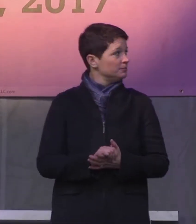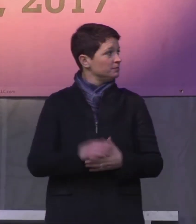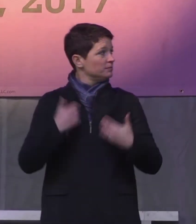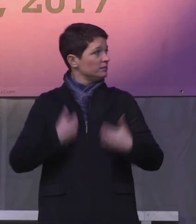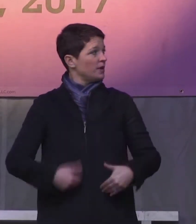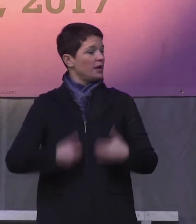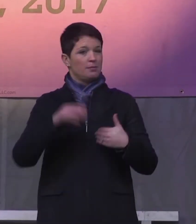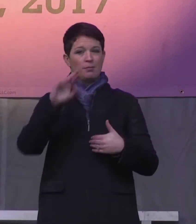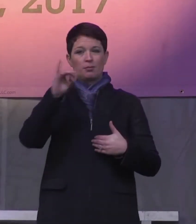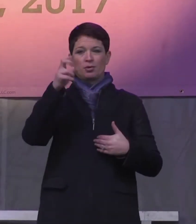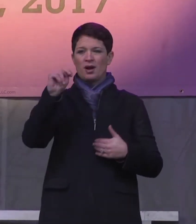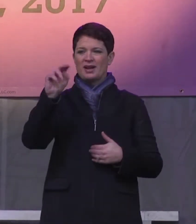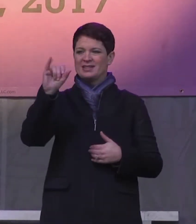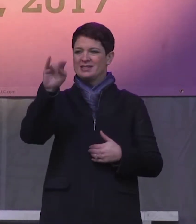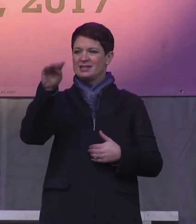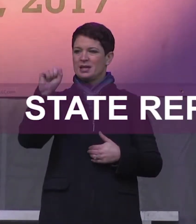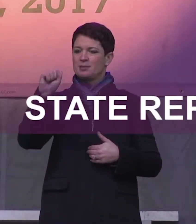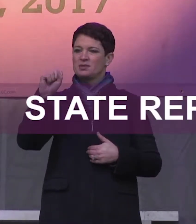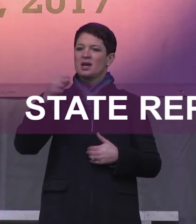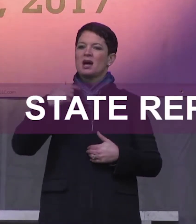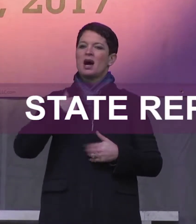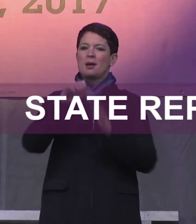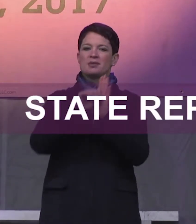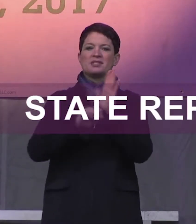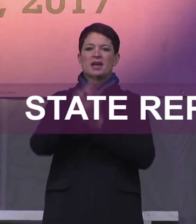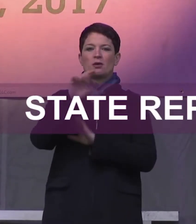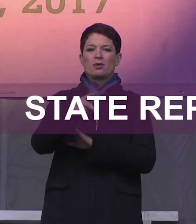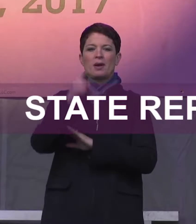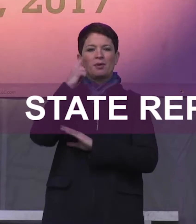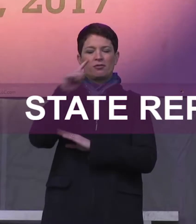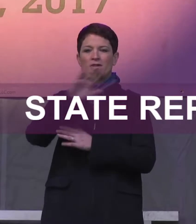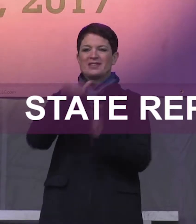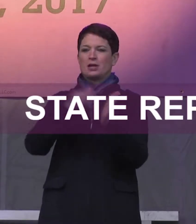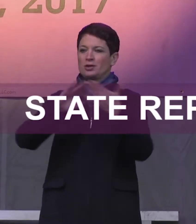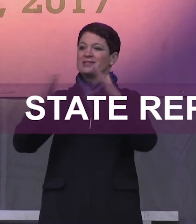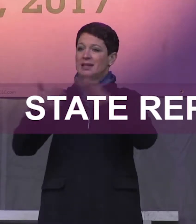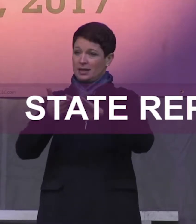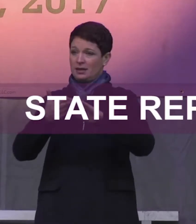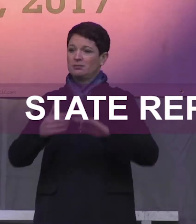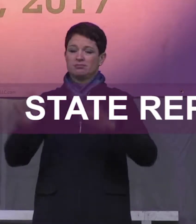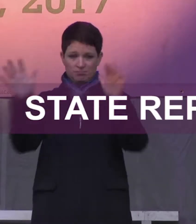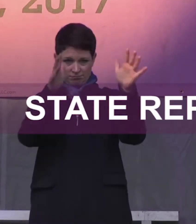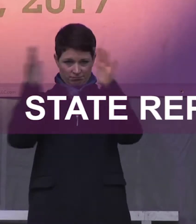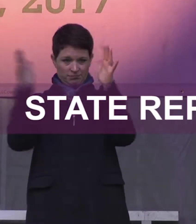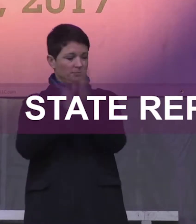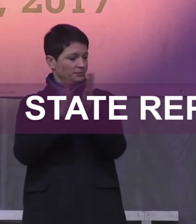My name is Brian Sims, and I am the state representative for Center City.